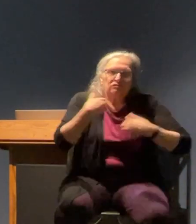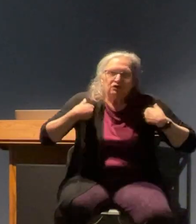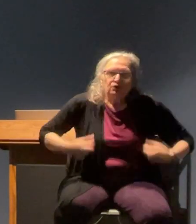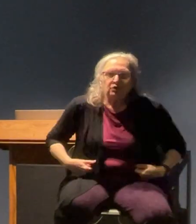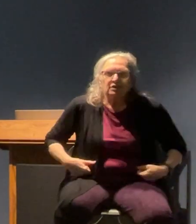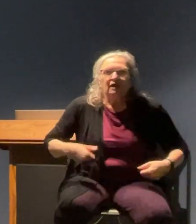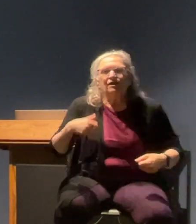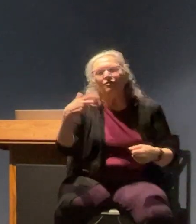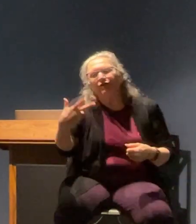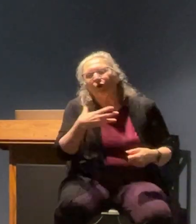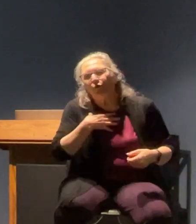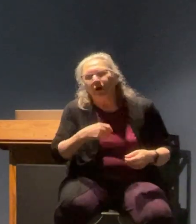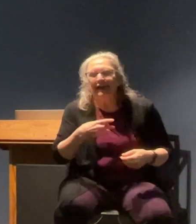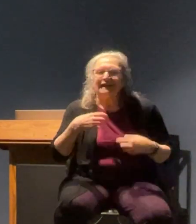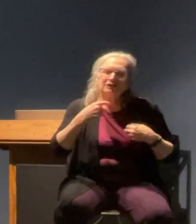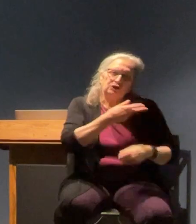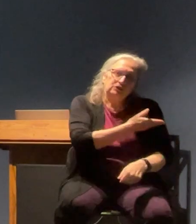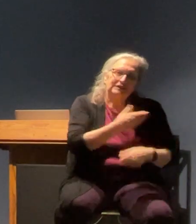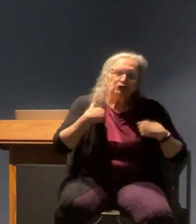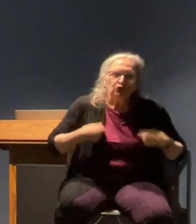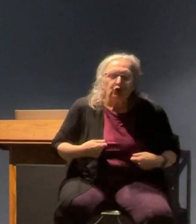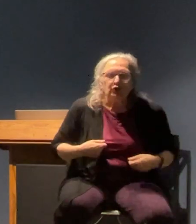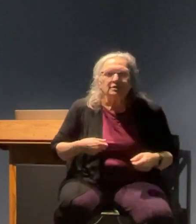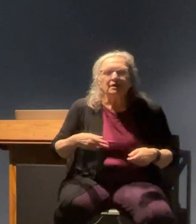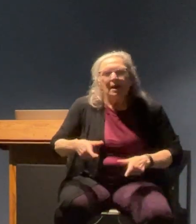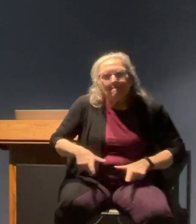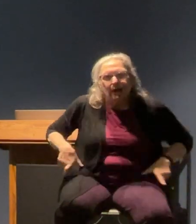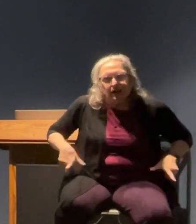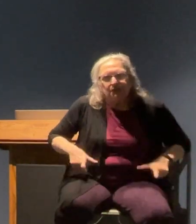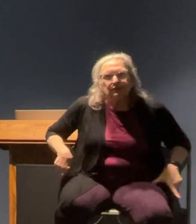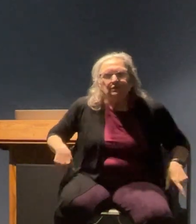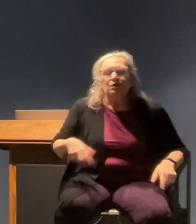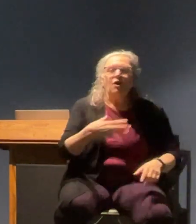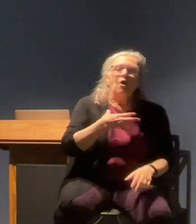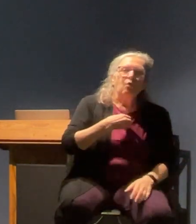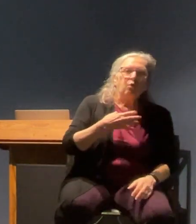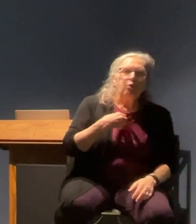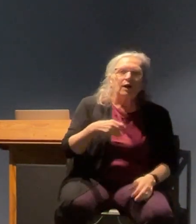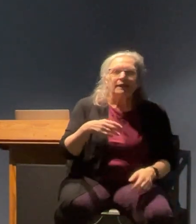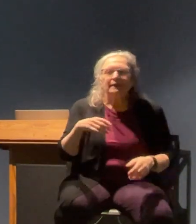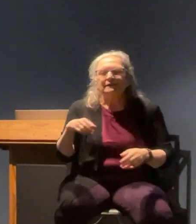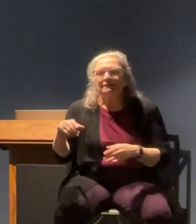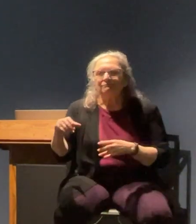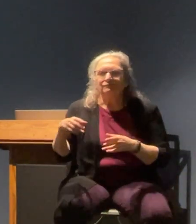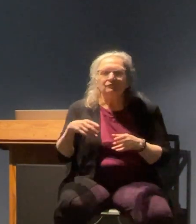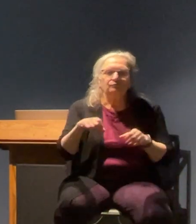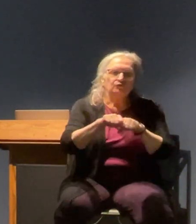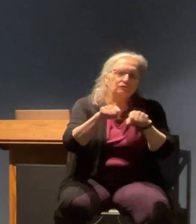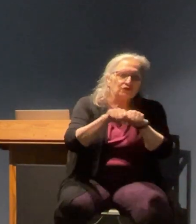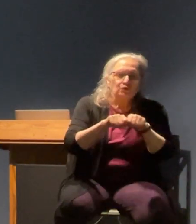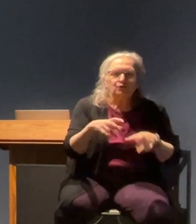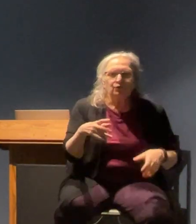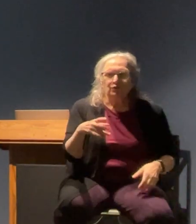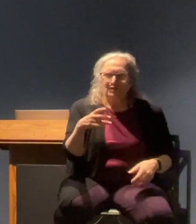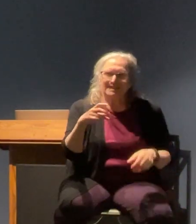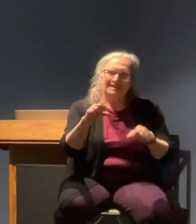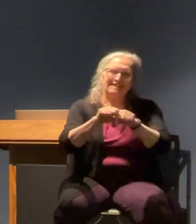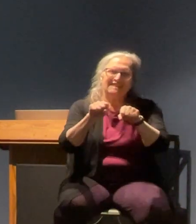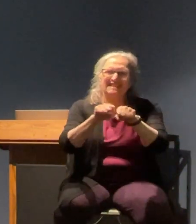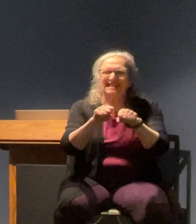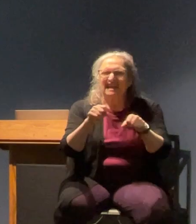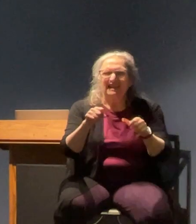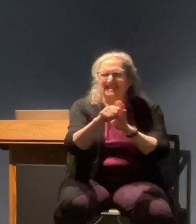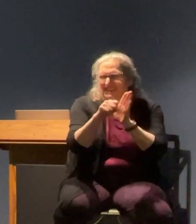cheap cotton t-shirts, boxer socks, a pair of white skippies, a pair of black state boots, we call them state boots, right? And now you look